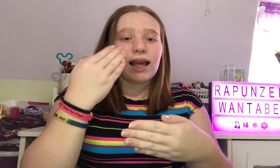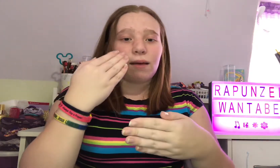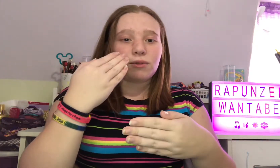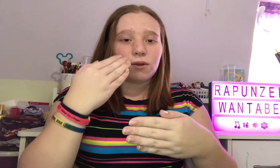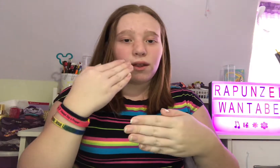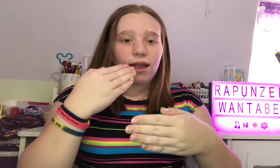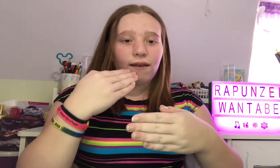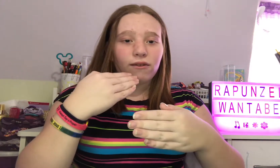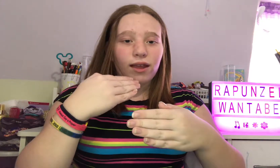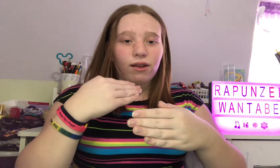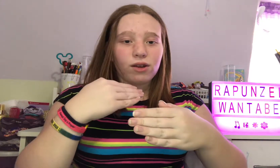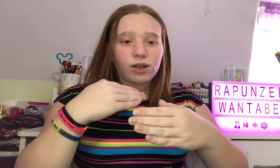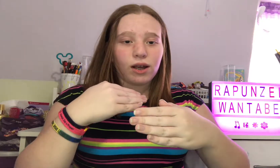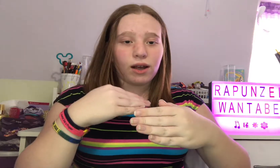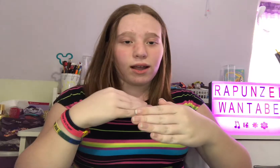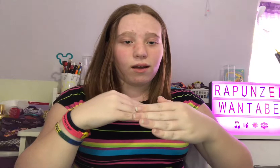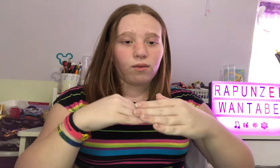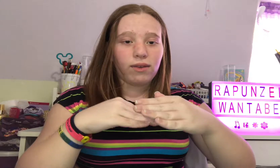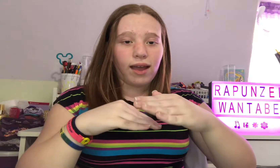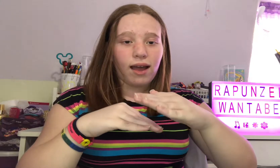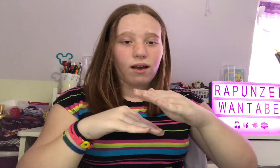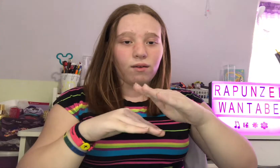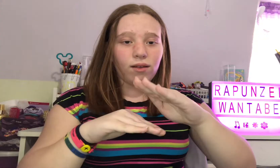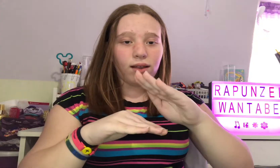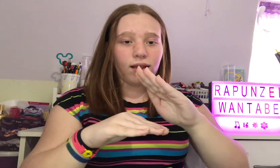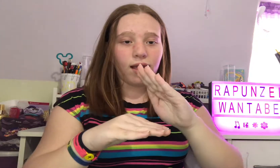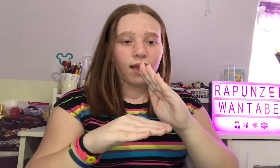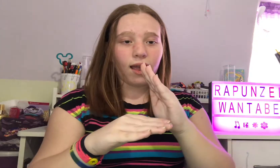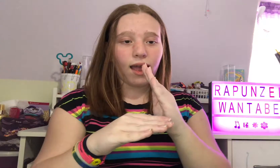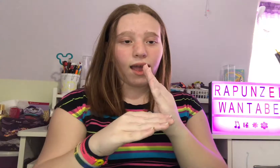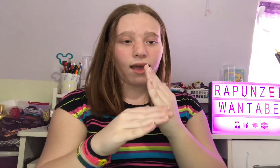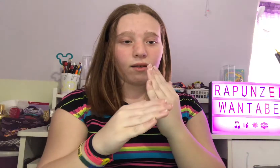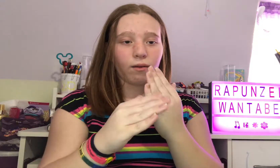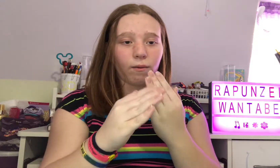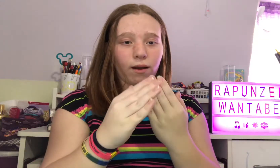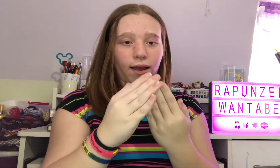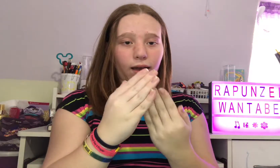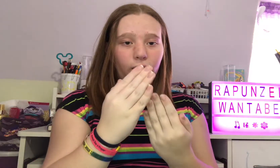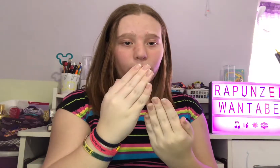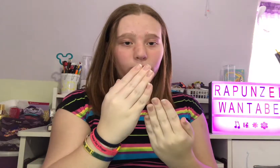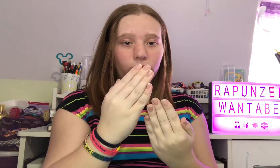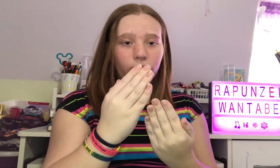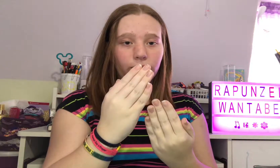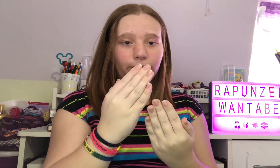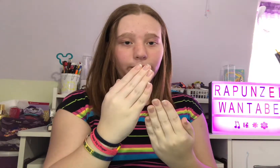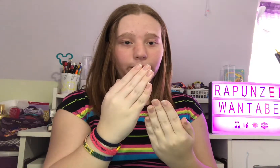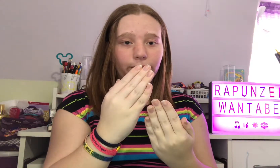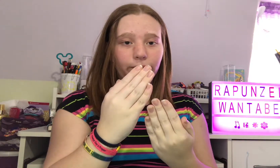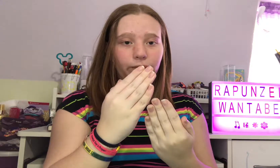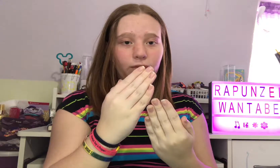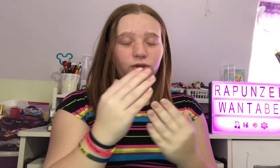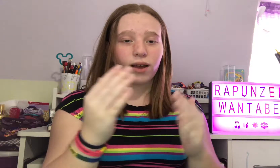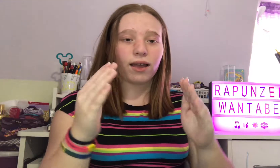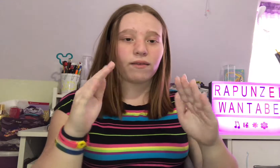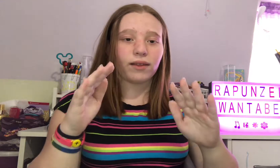Step. So then after that, you're just going to kind of go down and around. So kind of